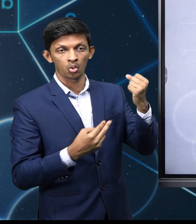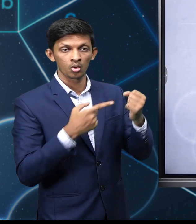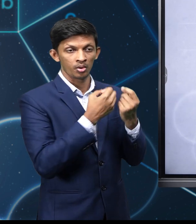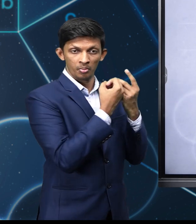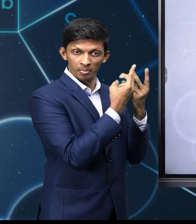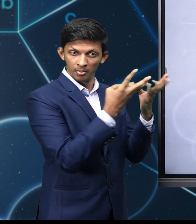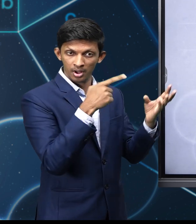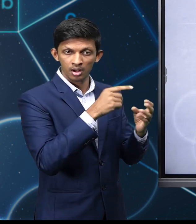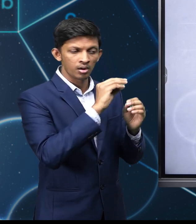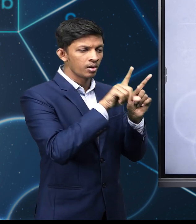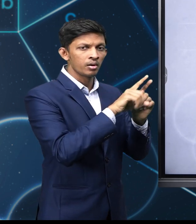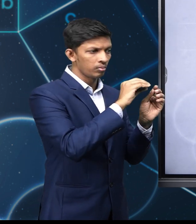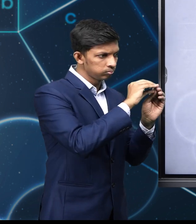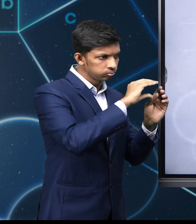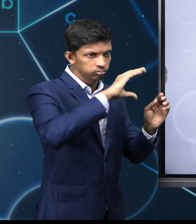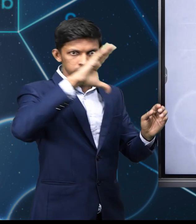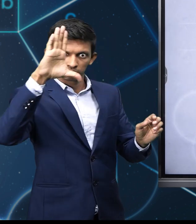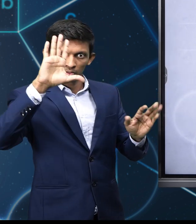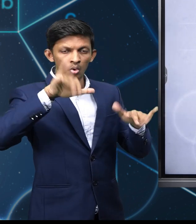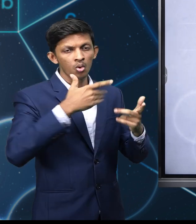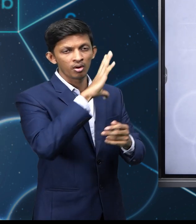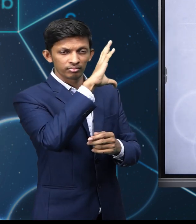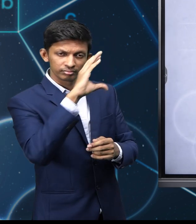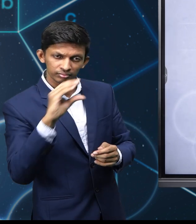both the quantities increase or decrease.